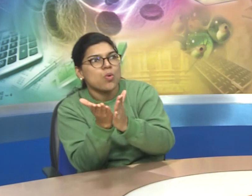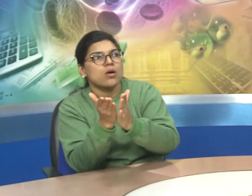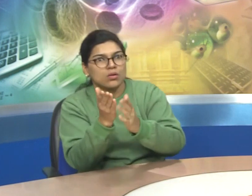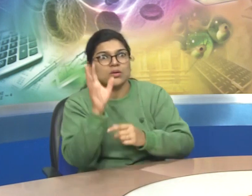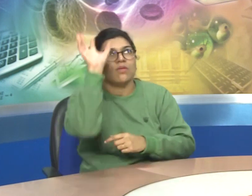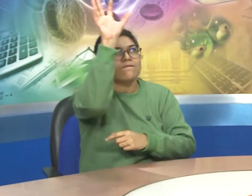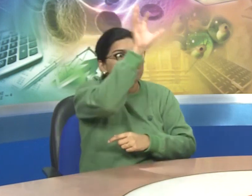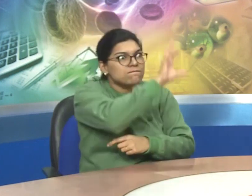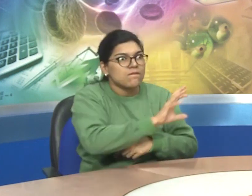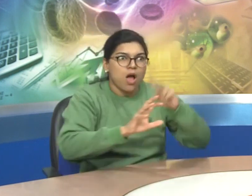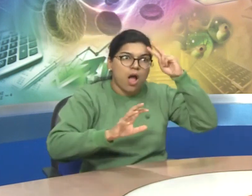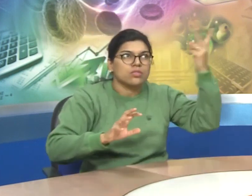you you